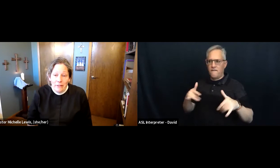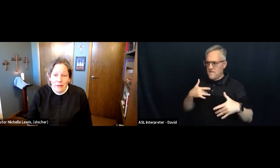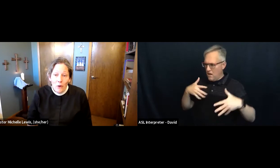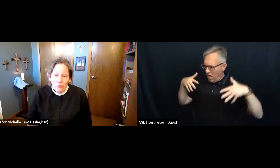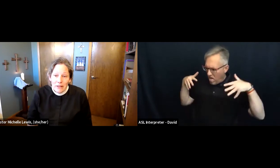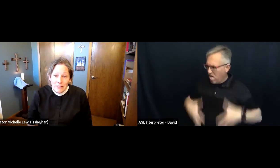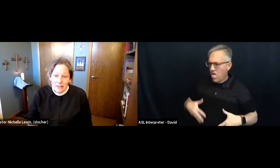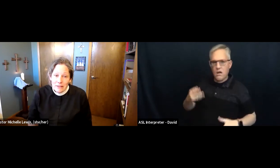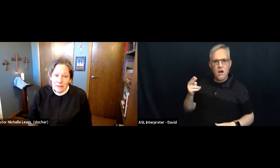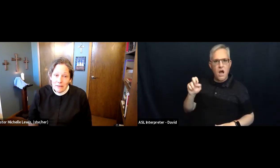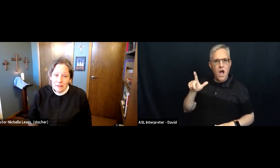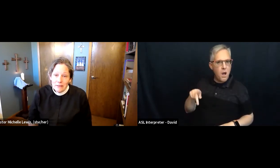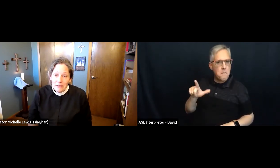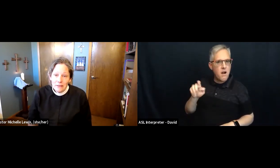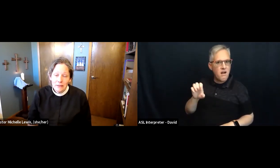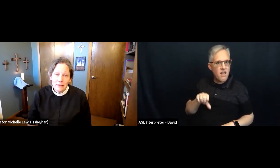I feel helpless